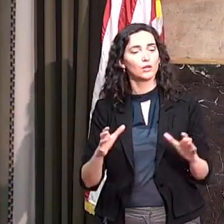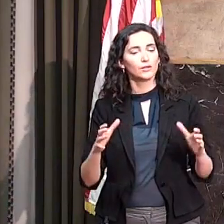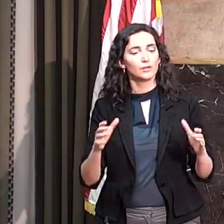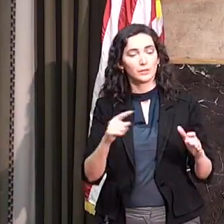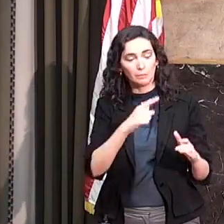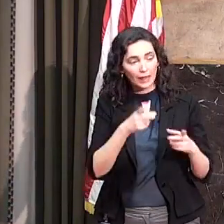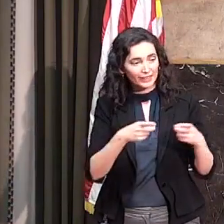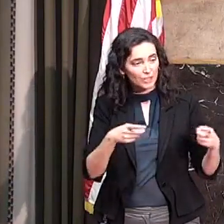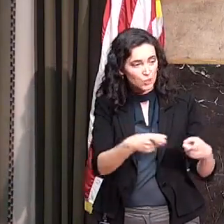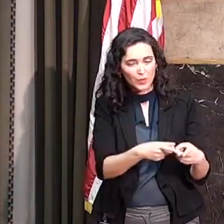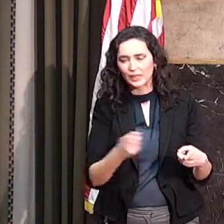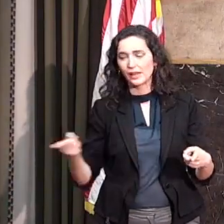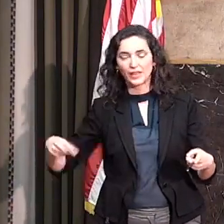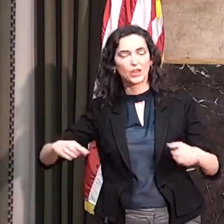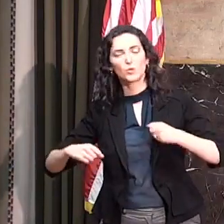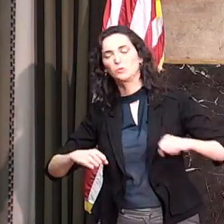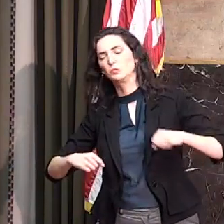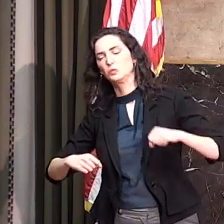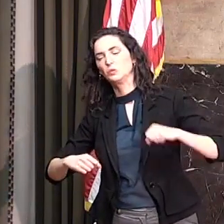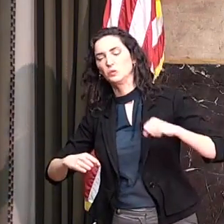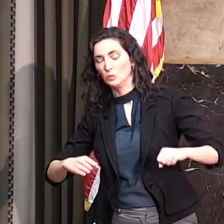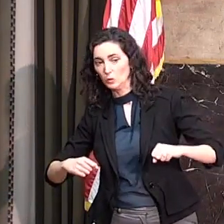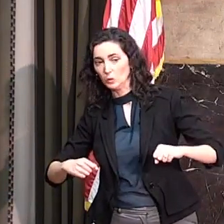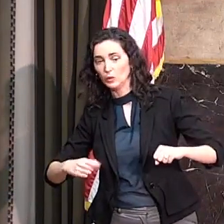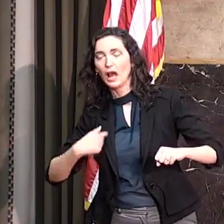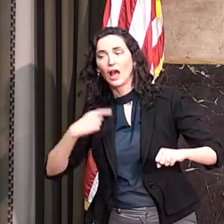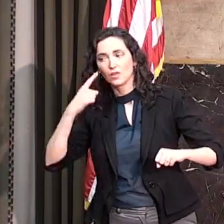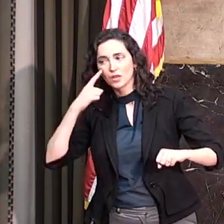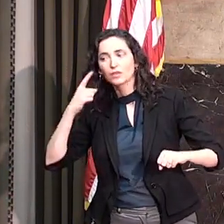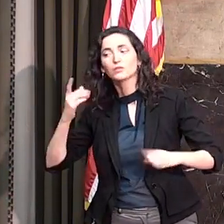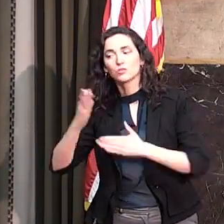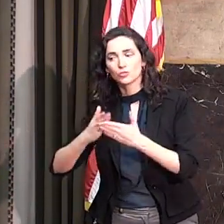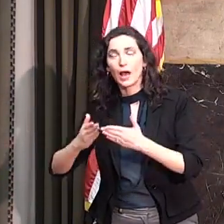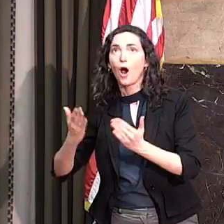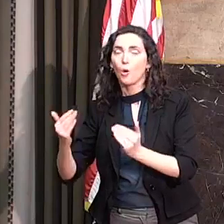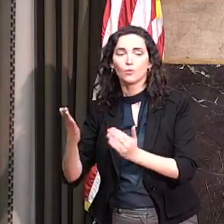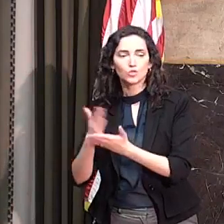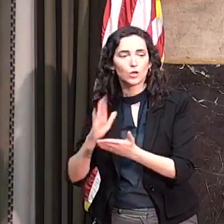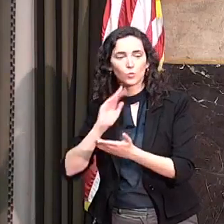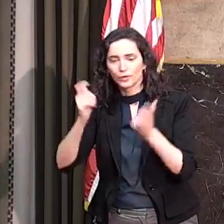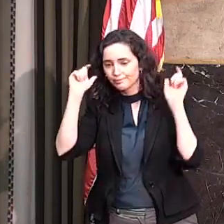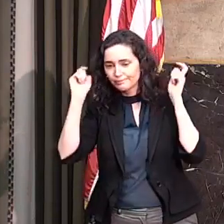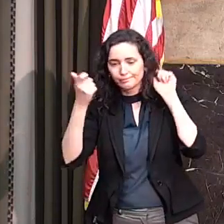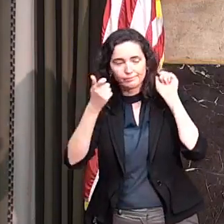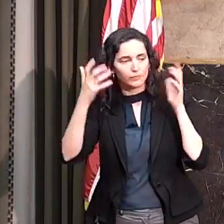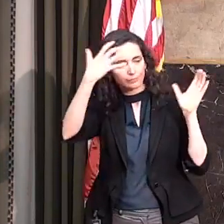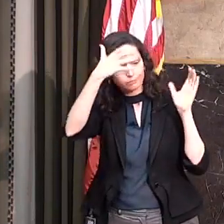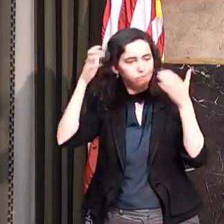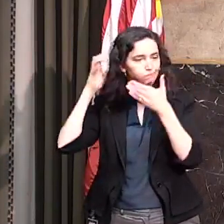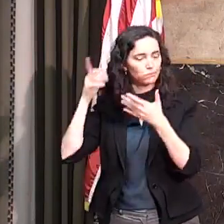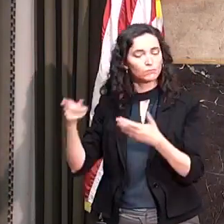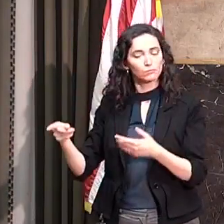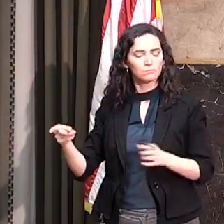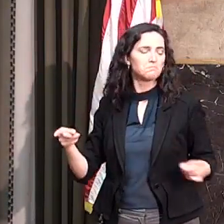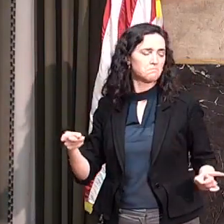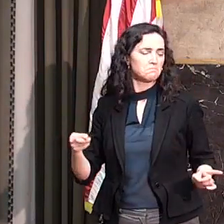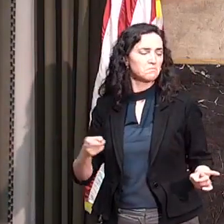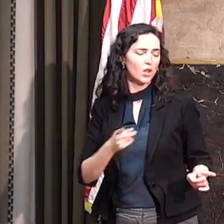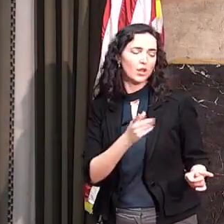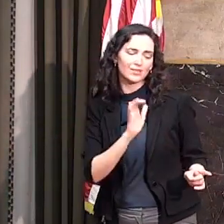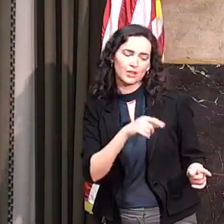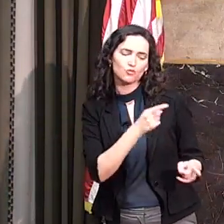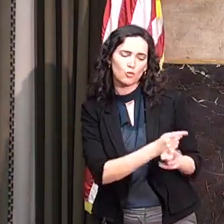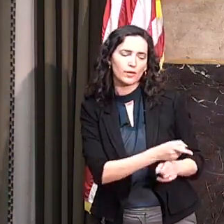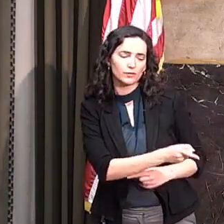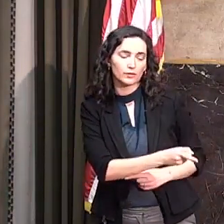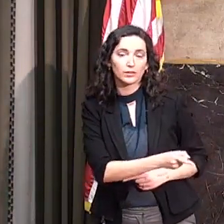will change their mind, that they will see that it is the right thing to do, and that if by not doing it, they run a very real